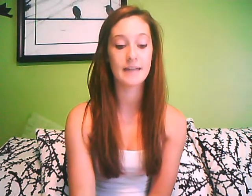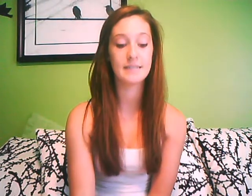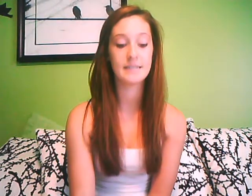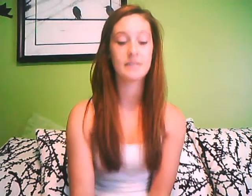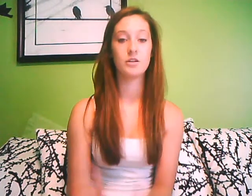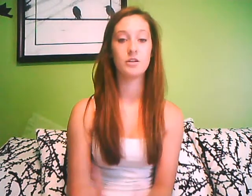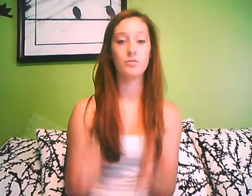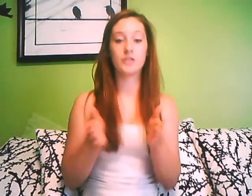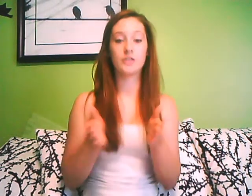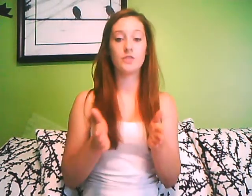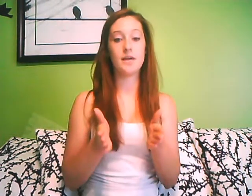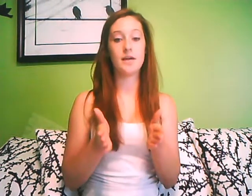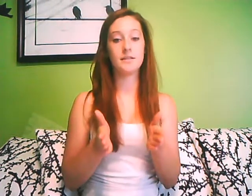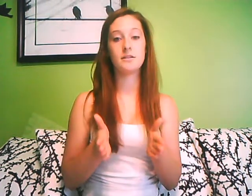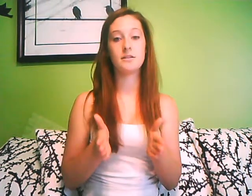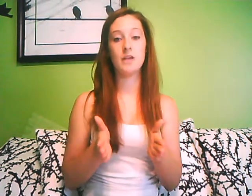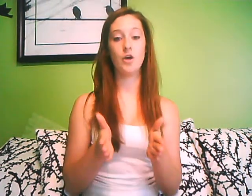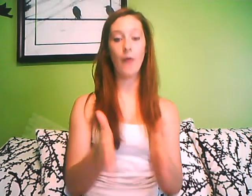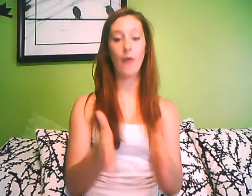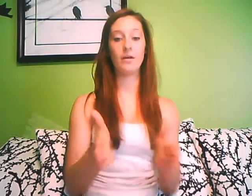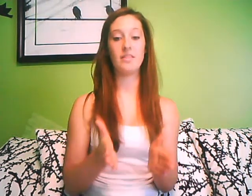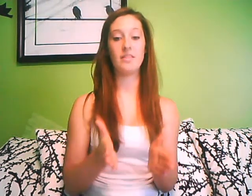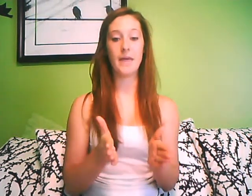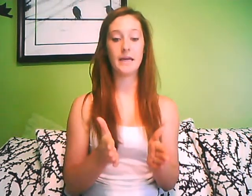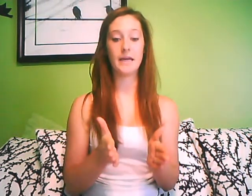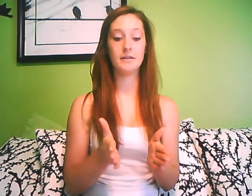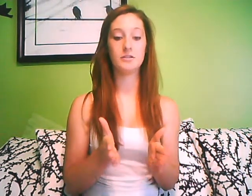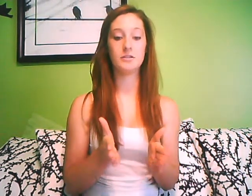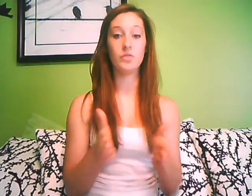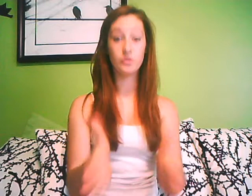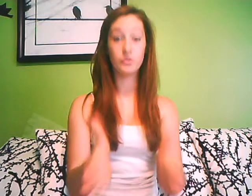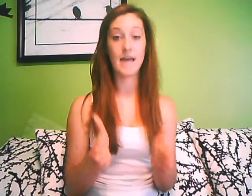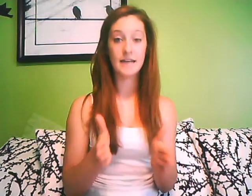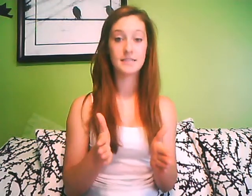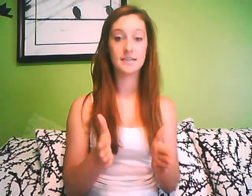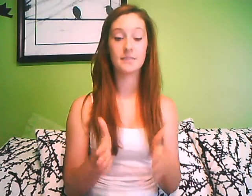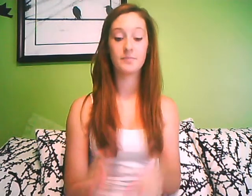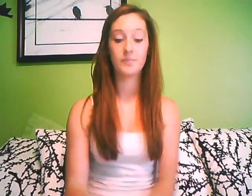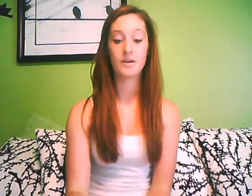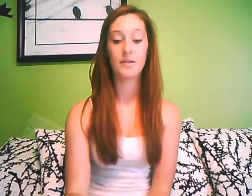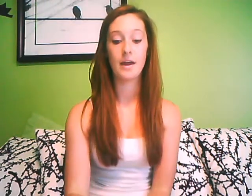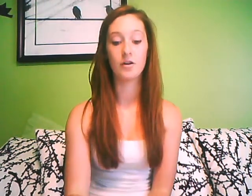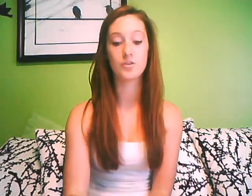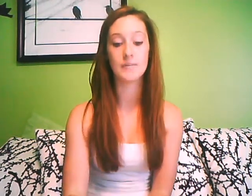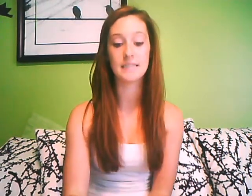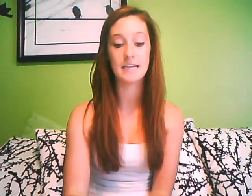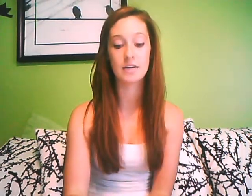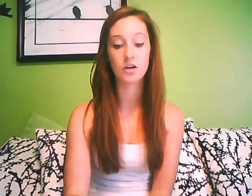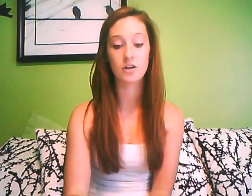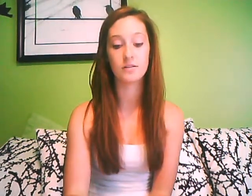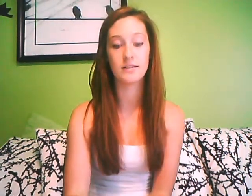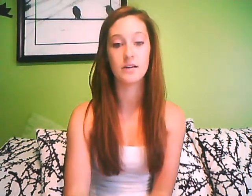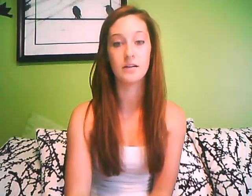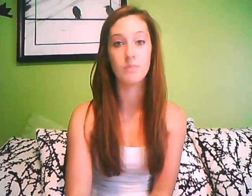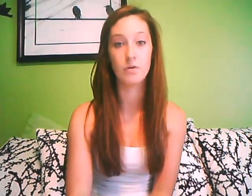Enthusiastic, you bring two hands and you go out and then back in, so enthusiastic. And that also means eager, zeal, and